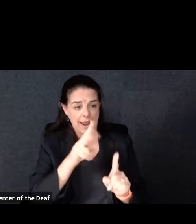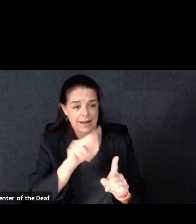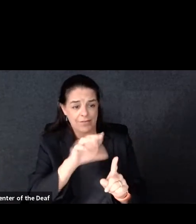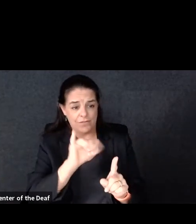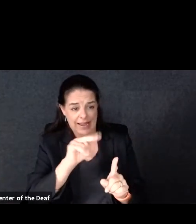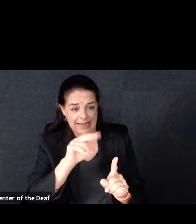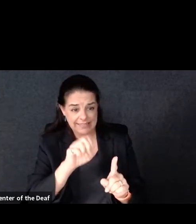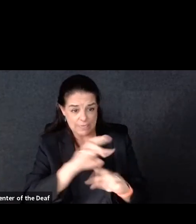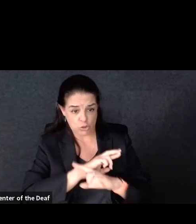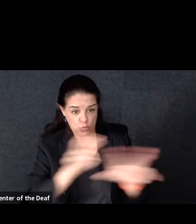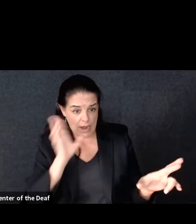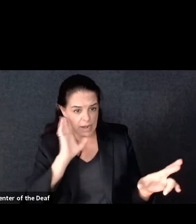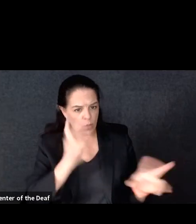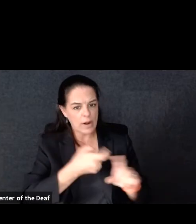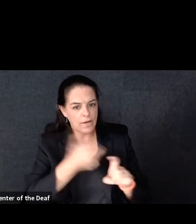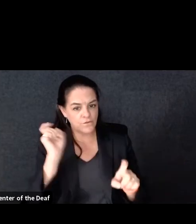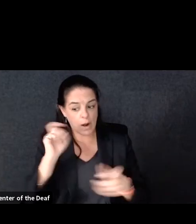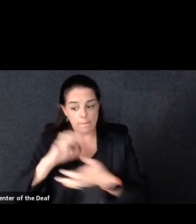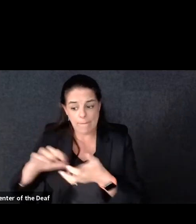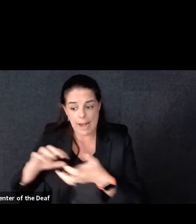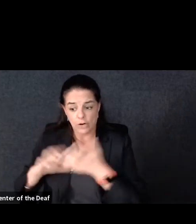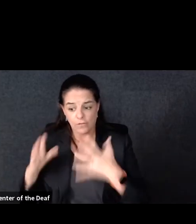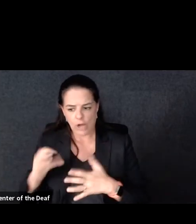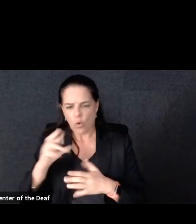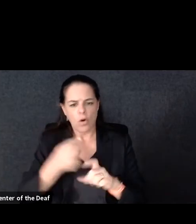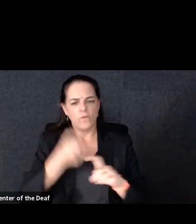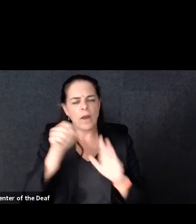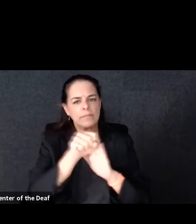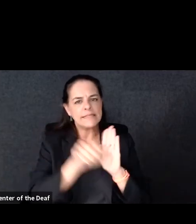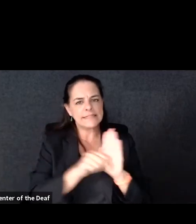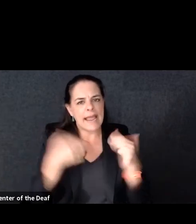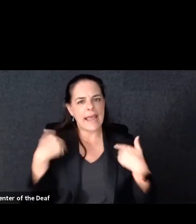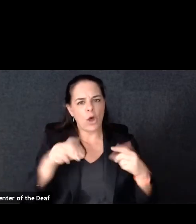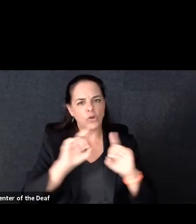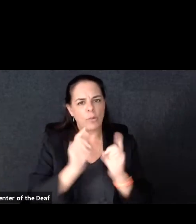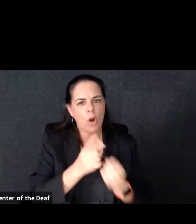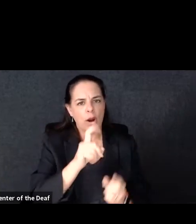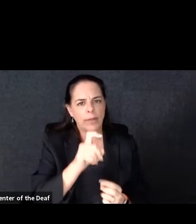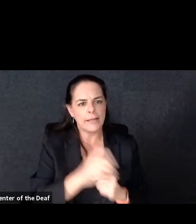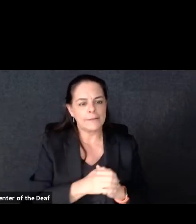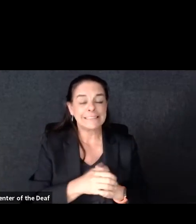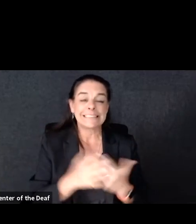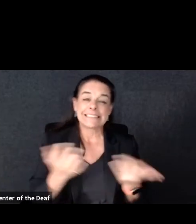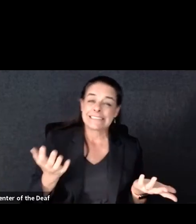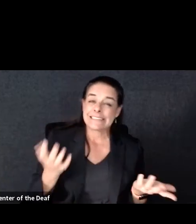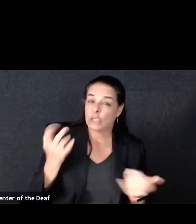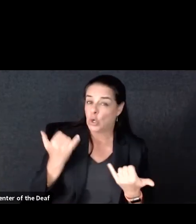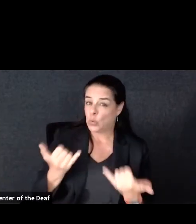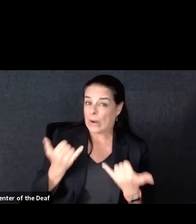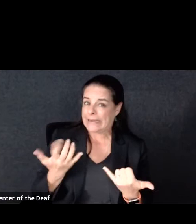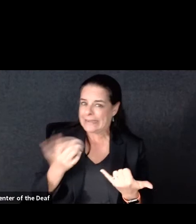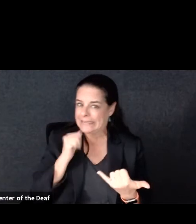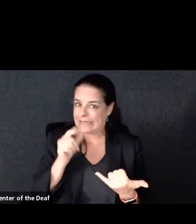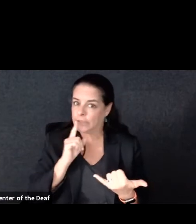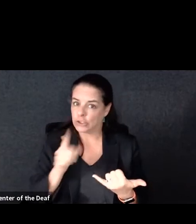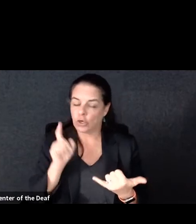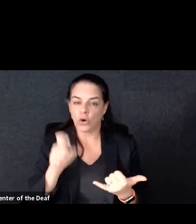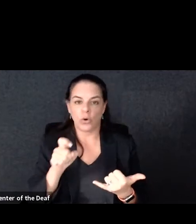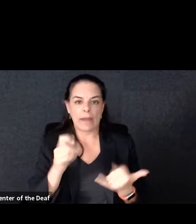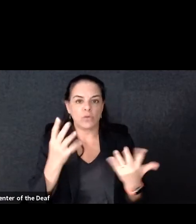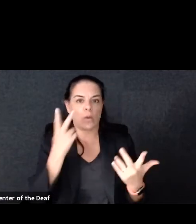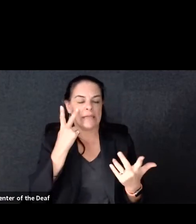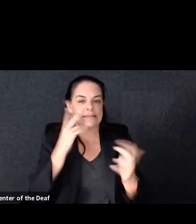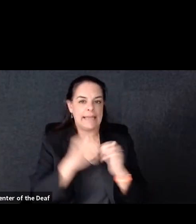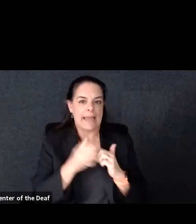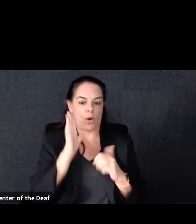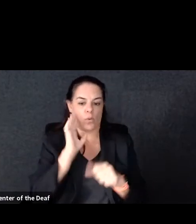health department or directly from the manufacturer? That's all a little bit up in the air. We'll have to look at how that's going to work. But the state,